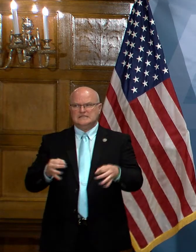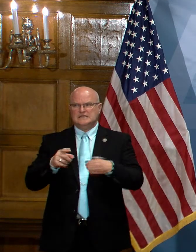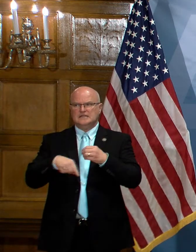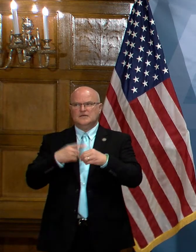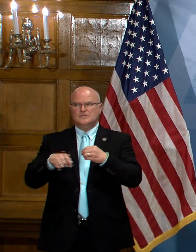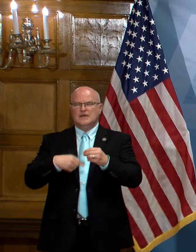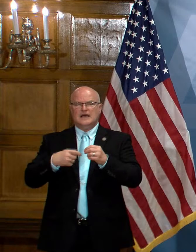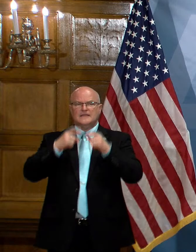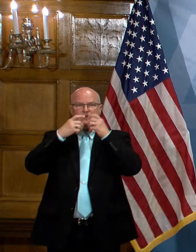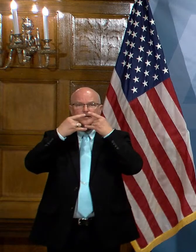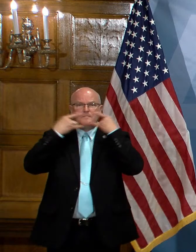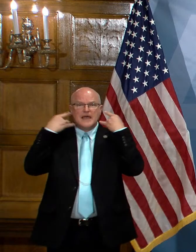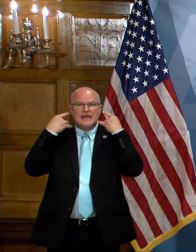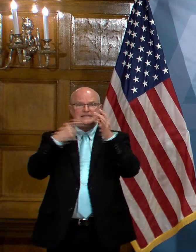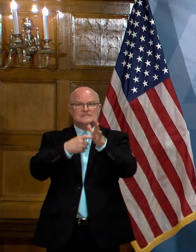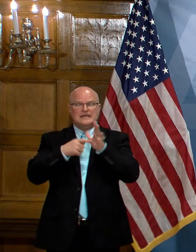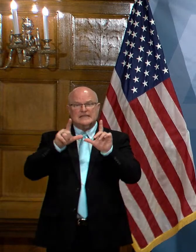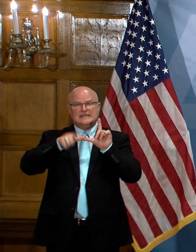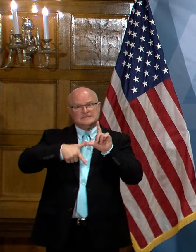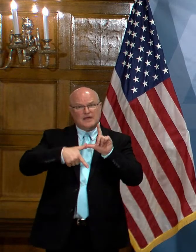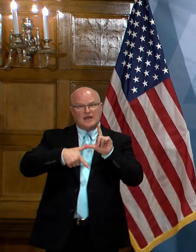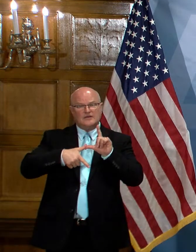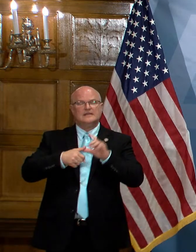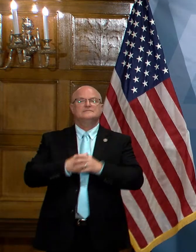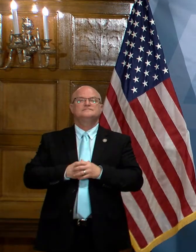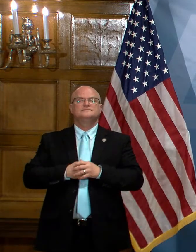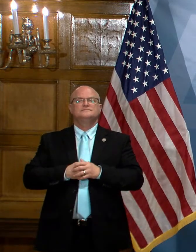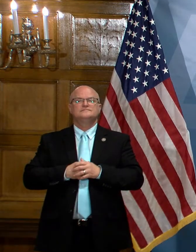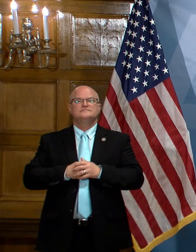Mask mandate expiring at the end of the month?